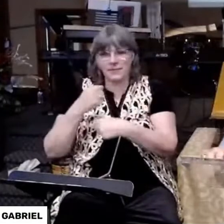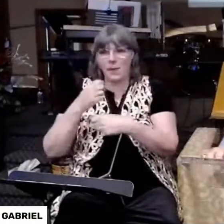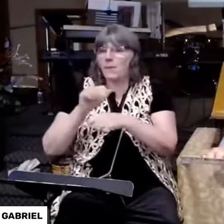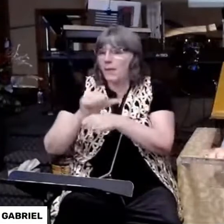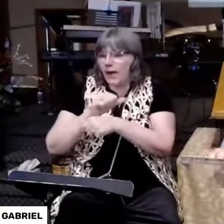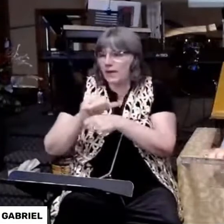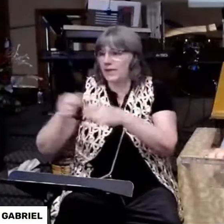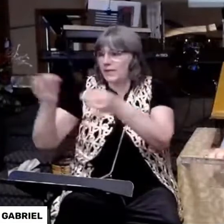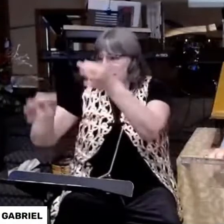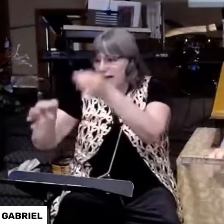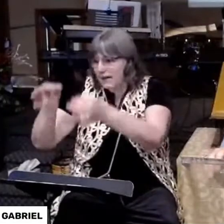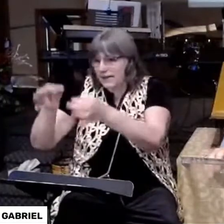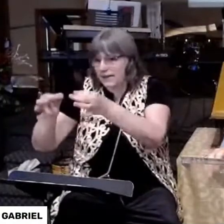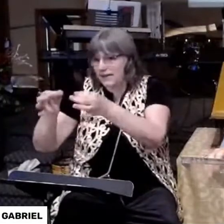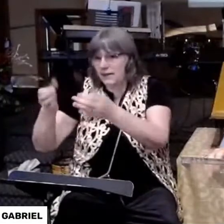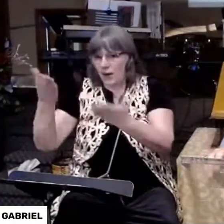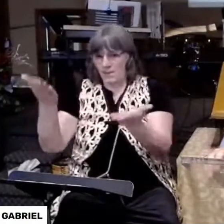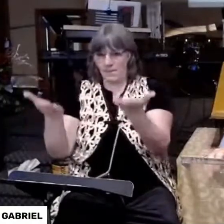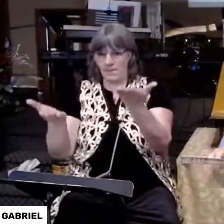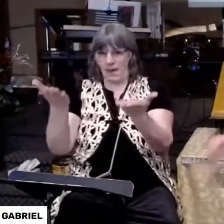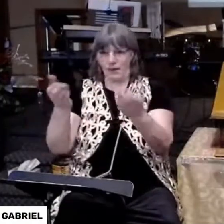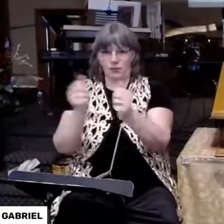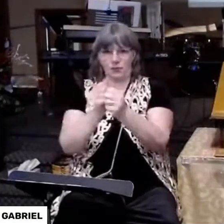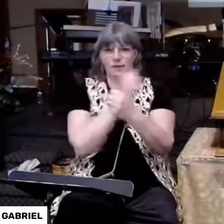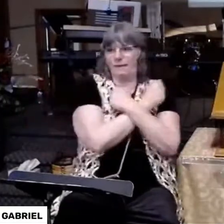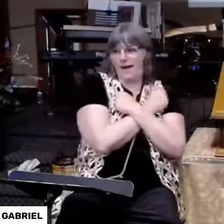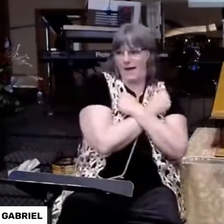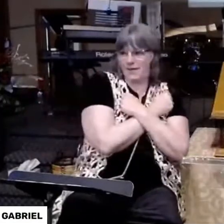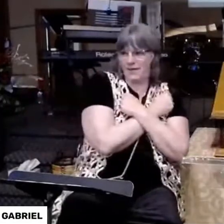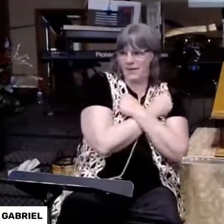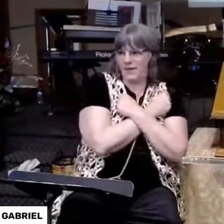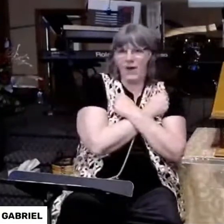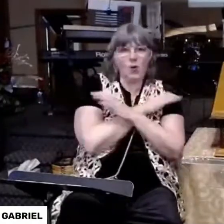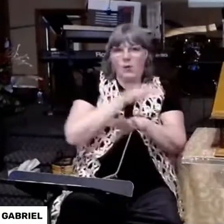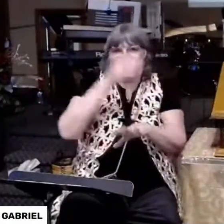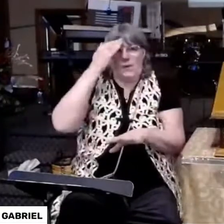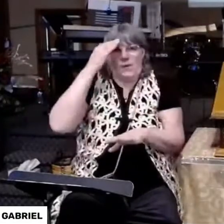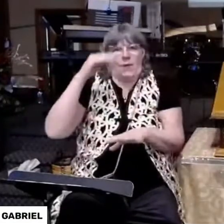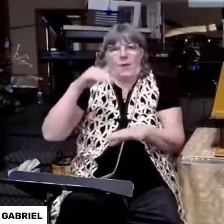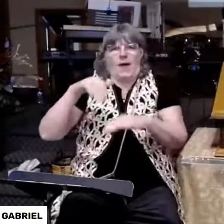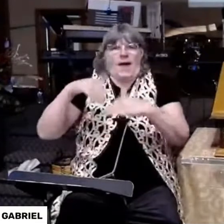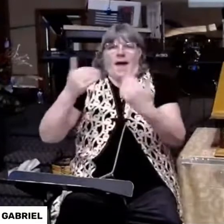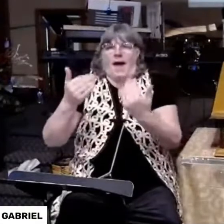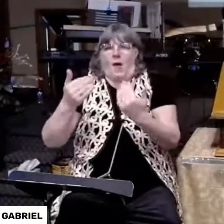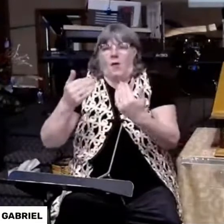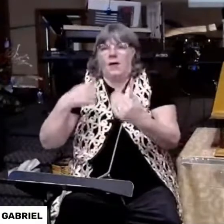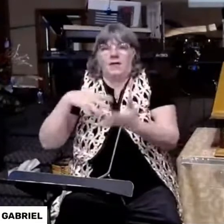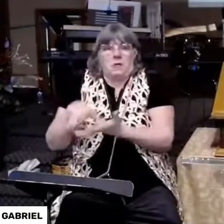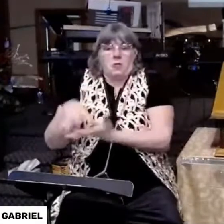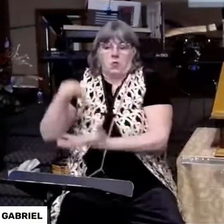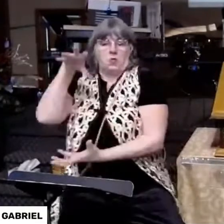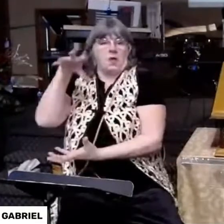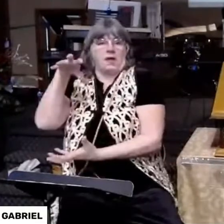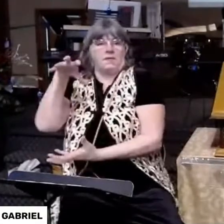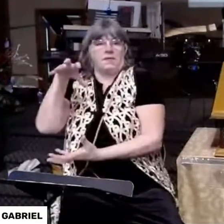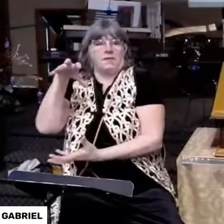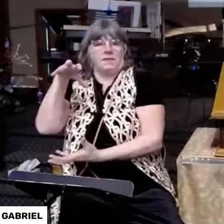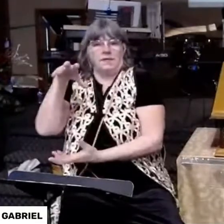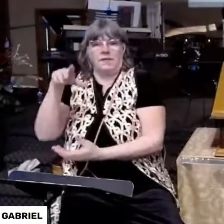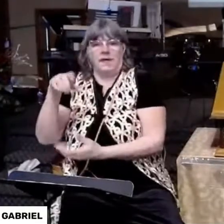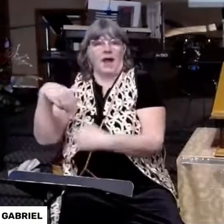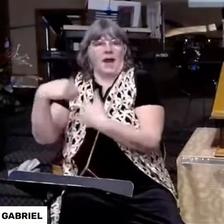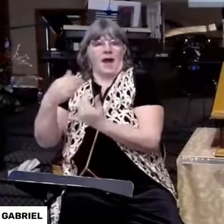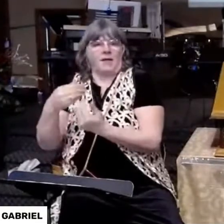love. We have a gap in knowing how to handle wealth or poverty.